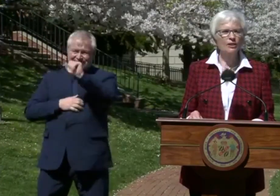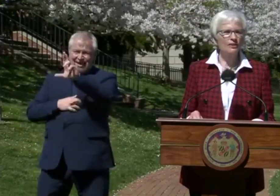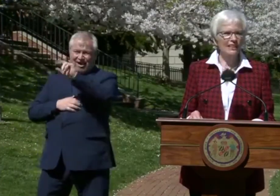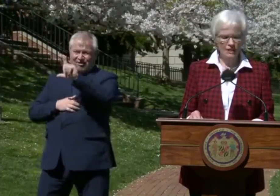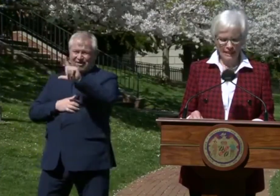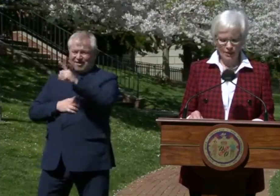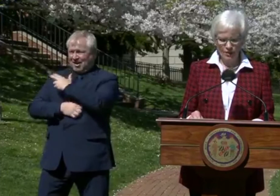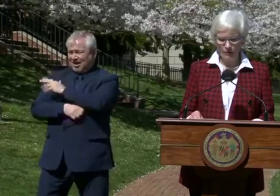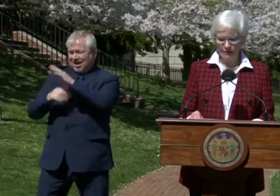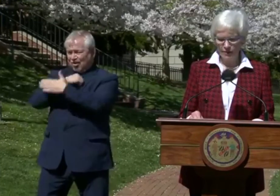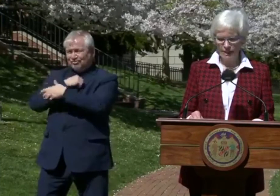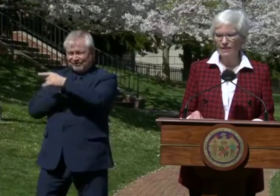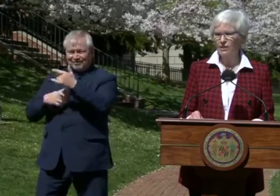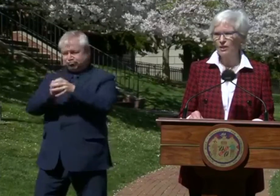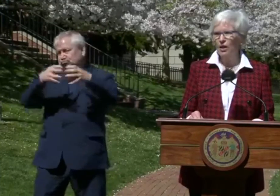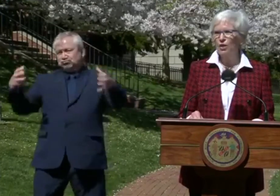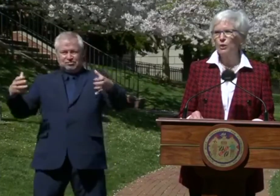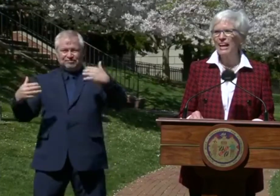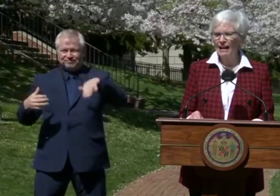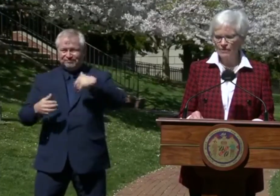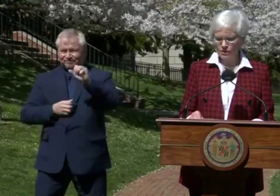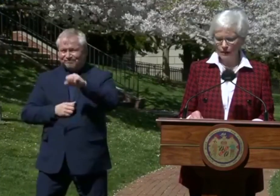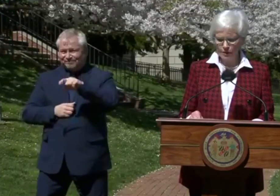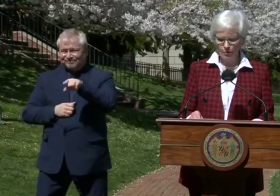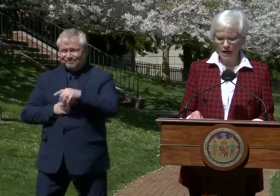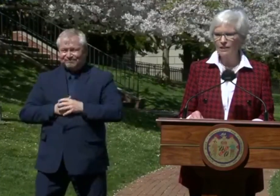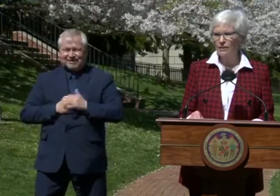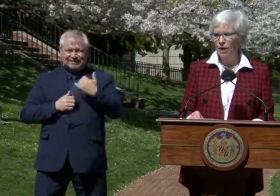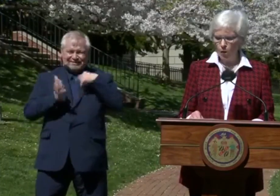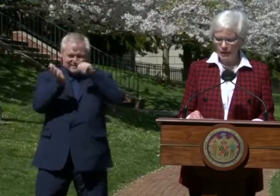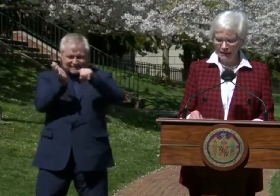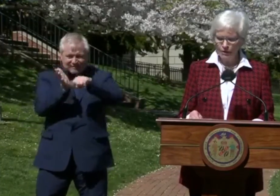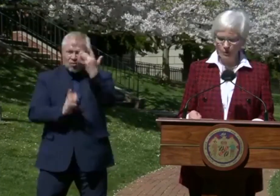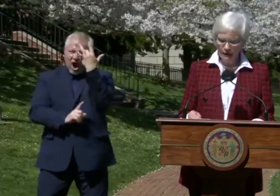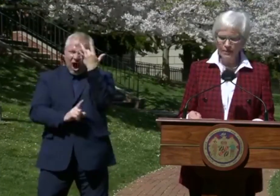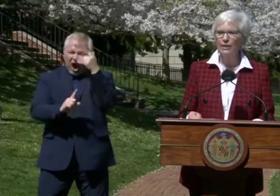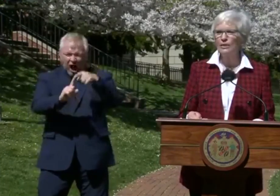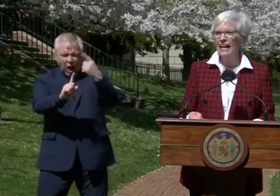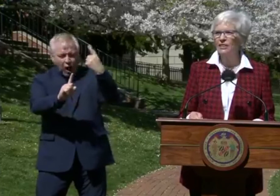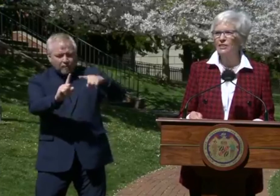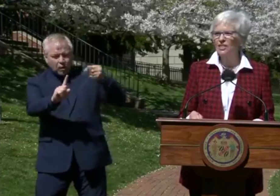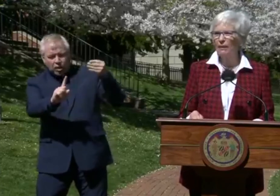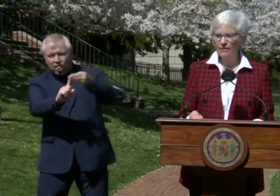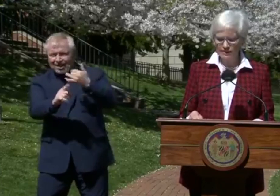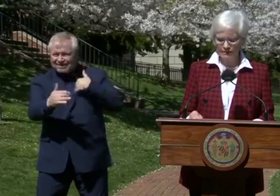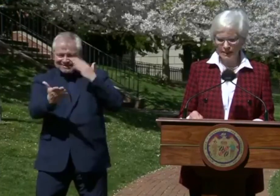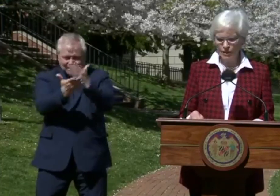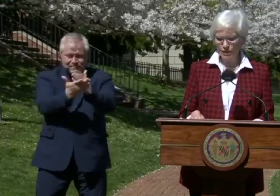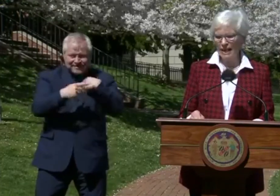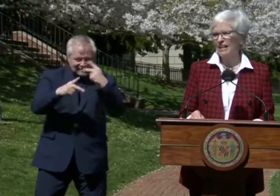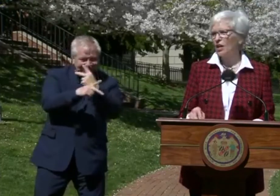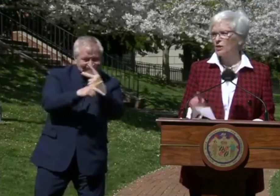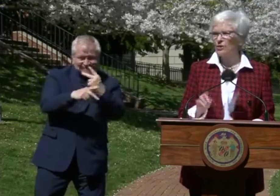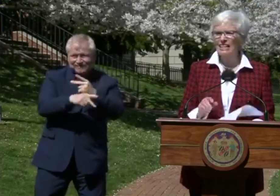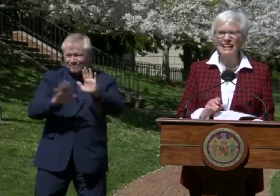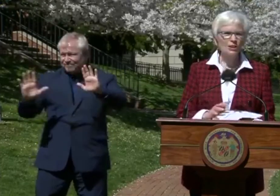concern under investigation around the state. So we have to stop the spread. We have to do everything we can to stop this infection